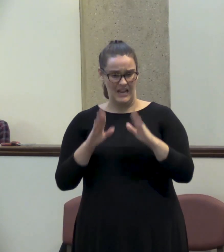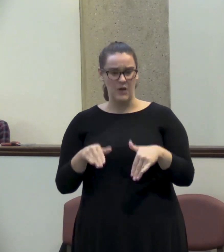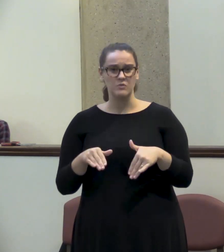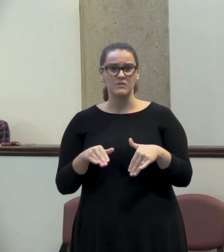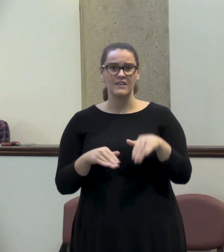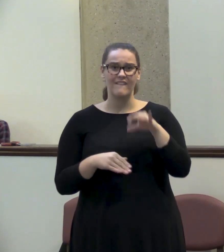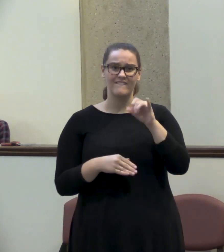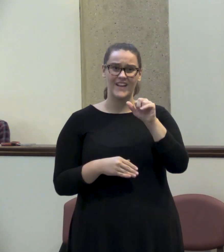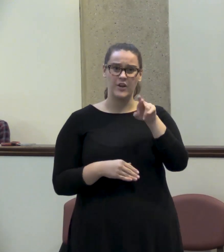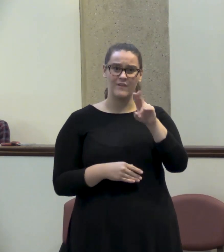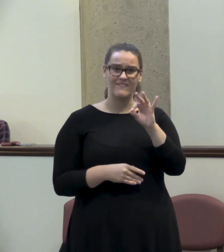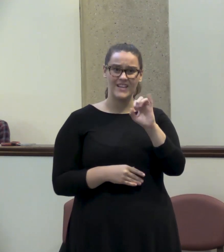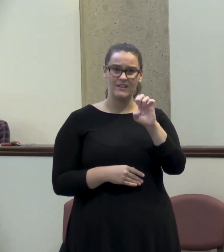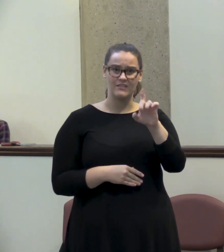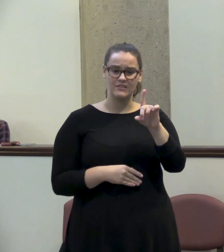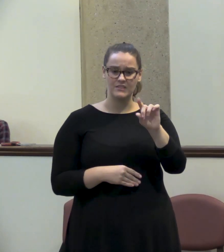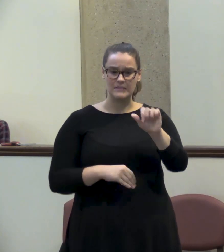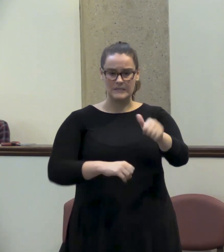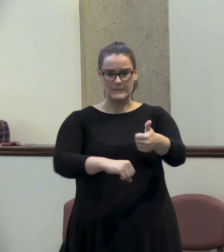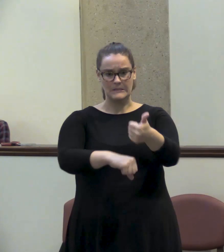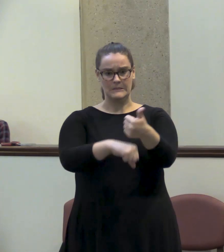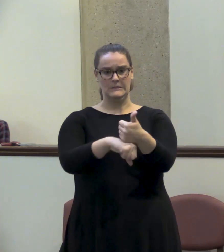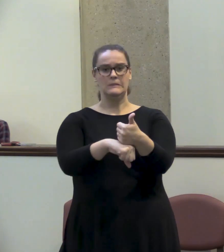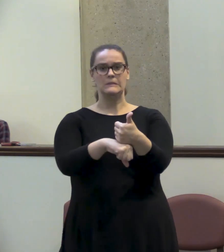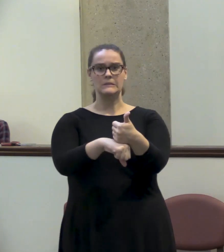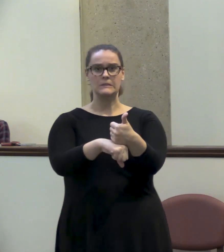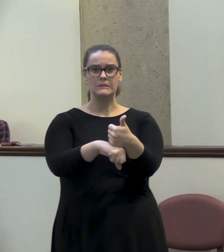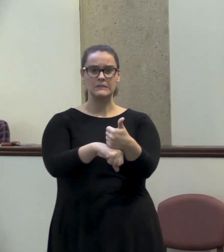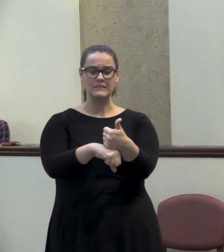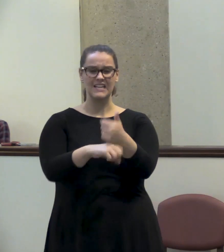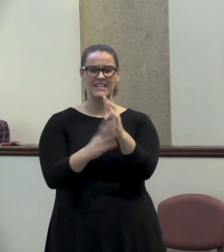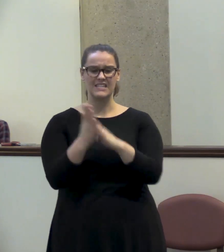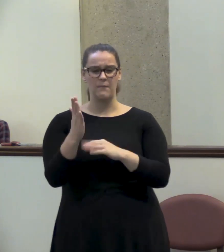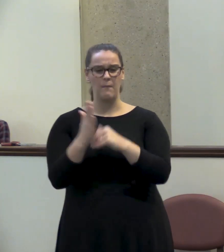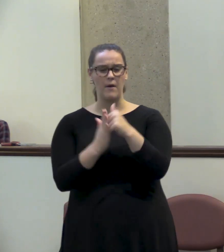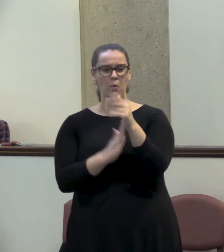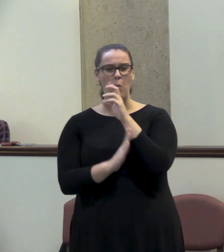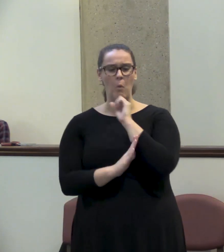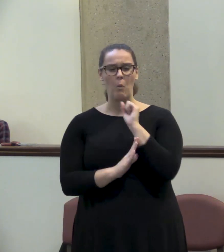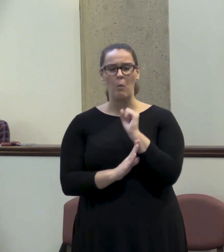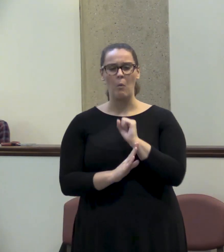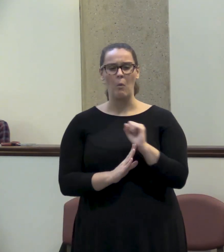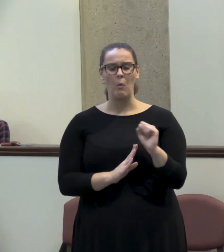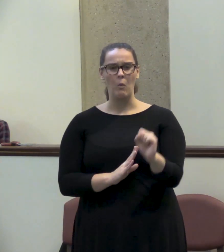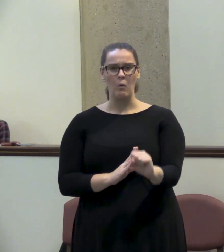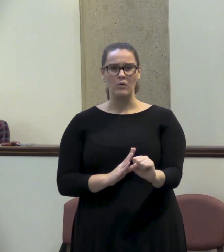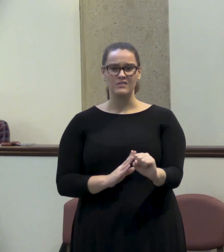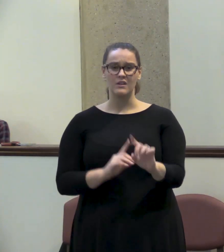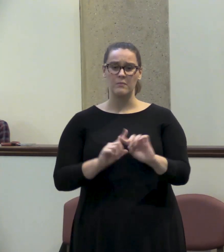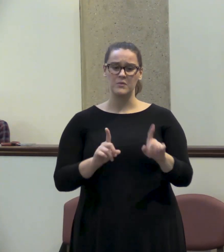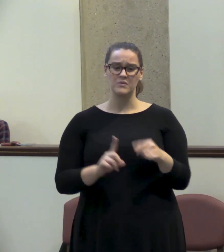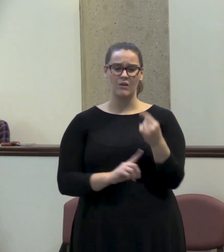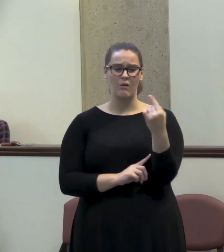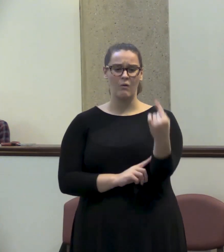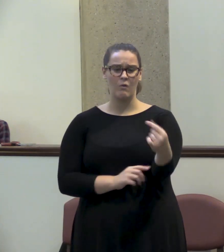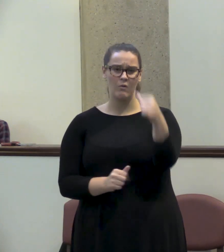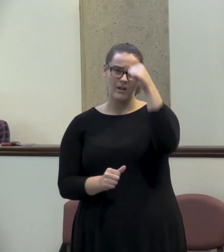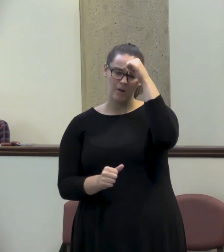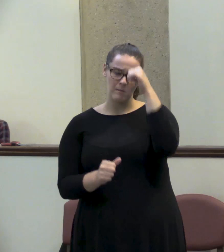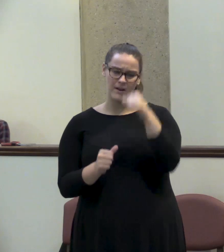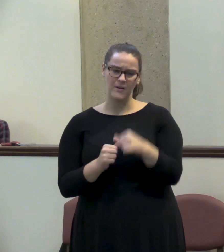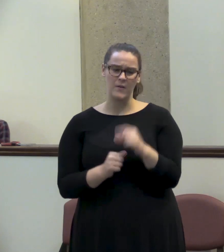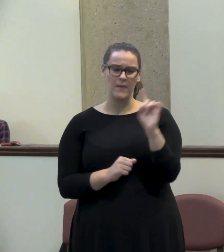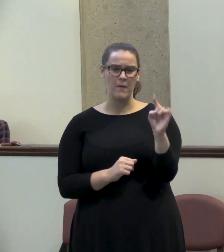with its peeling paint and boarded up doors and windows, and served as the only reminder, the only symbol that